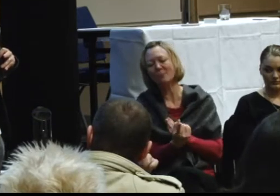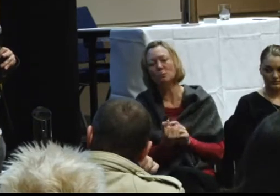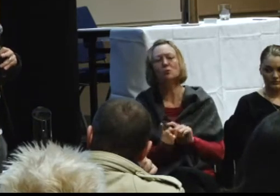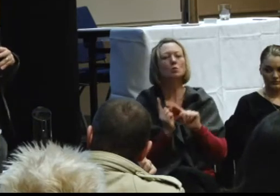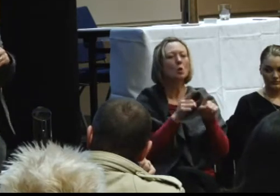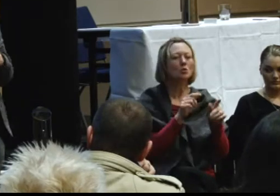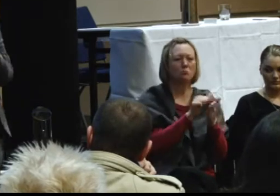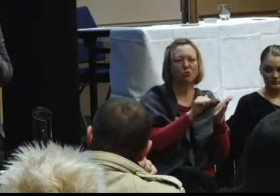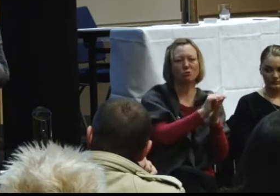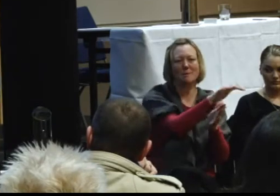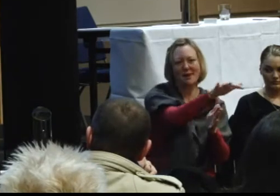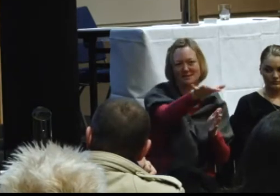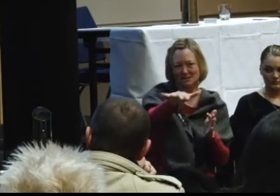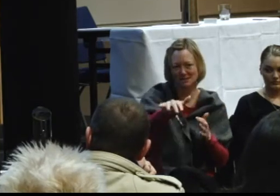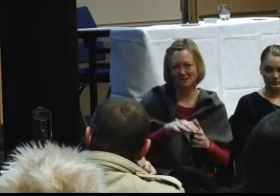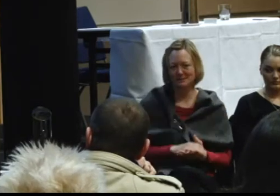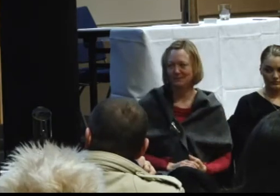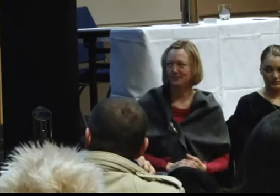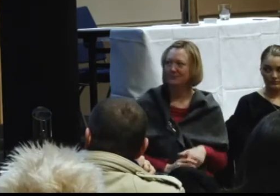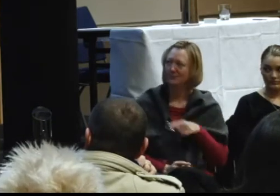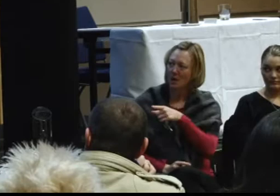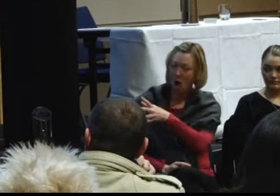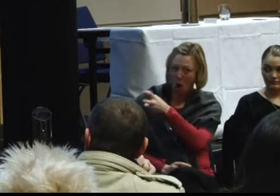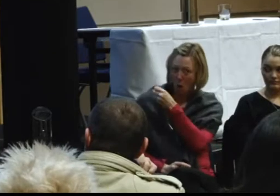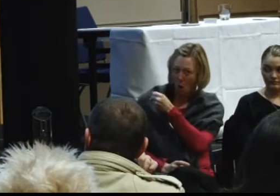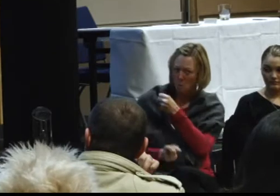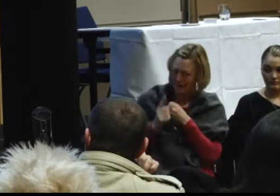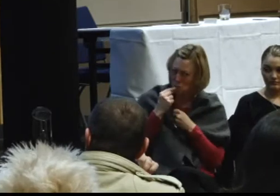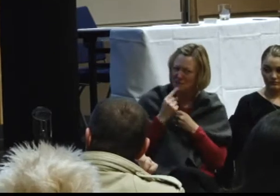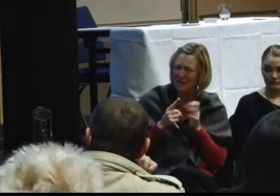So, yeah, anyway. Before you run away, just say the URL.